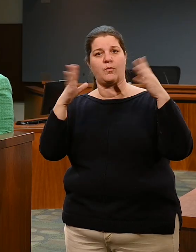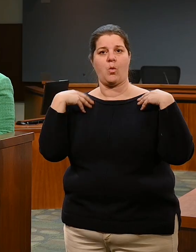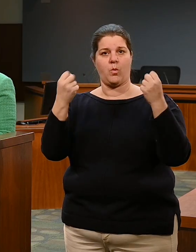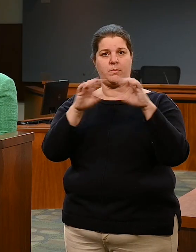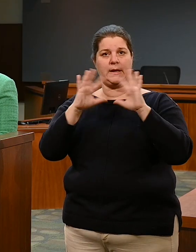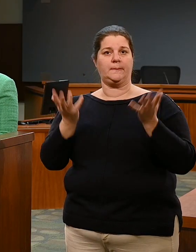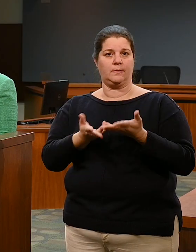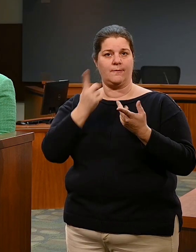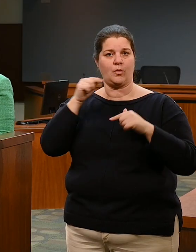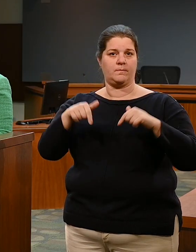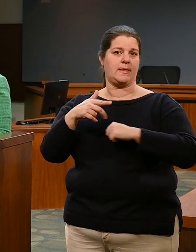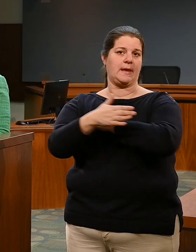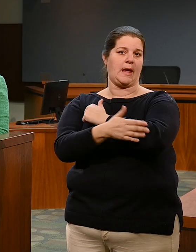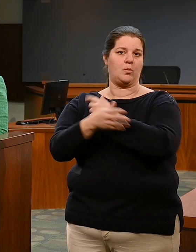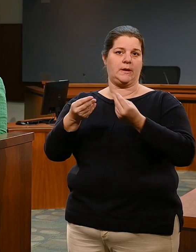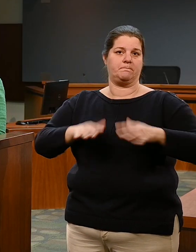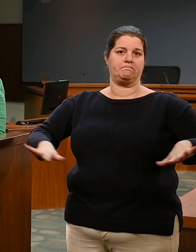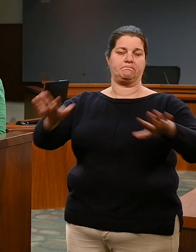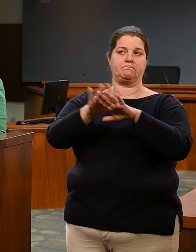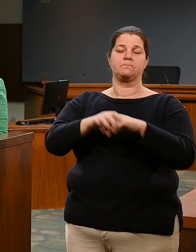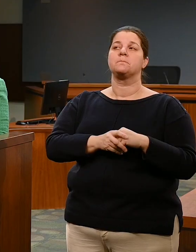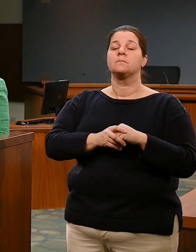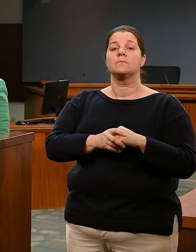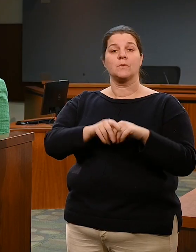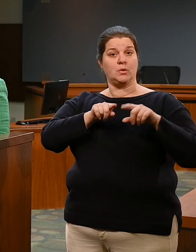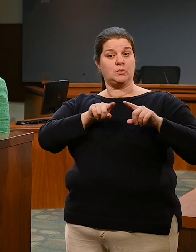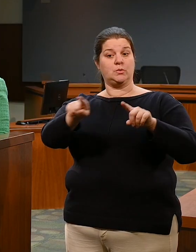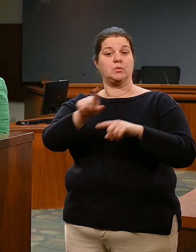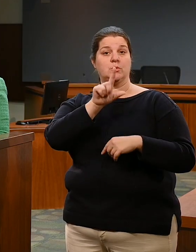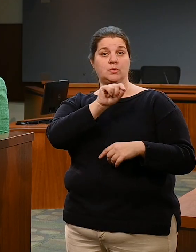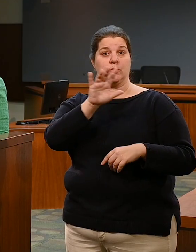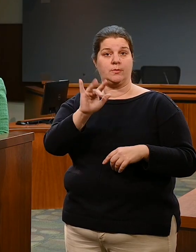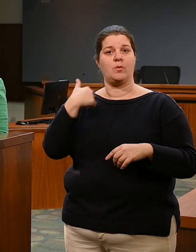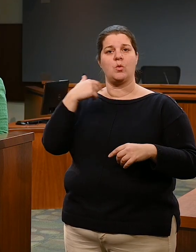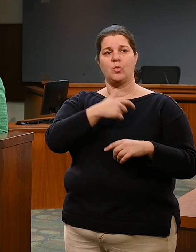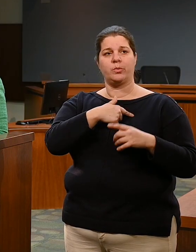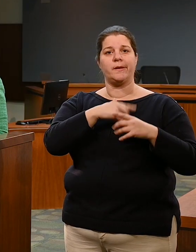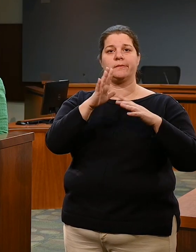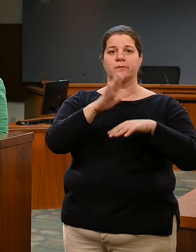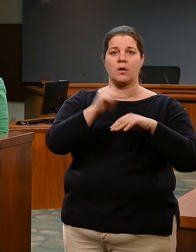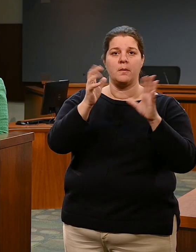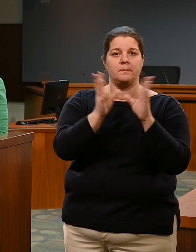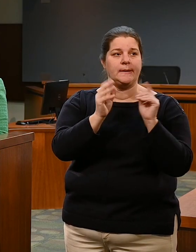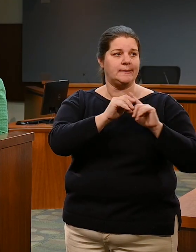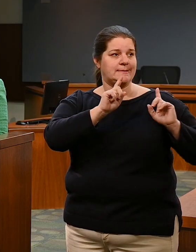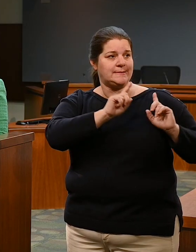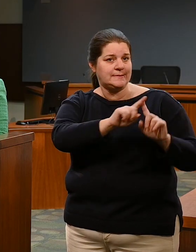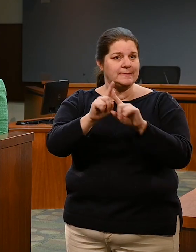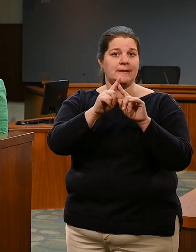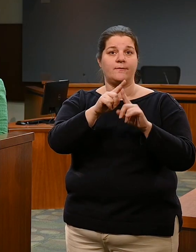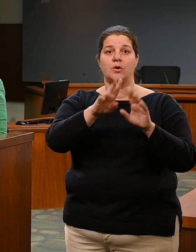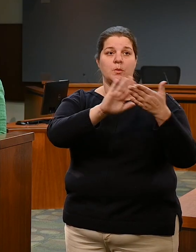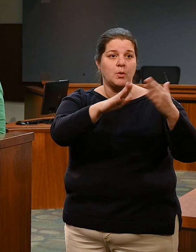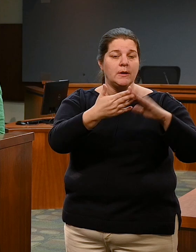well-being. Throughout 2025, the YES Council convened cross-sector stakeholders to examine